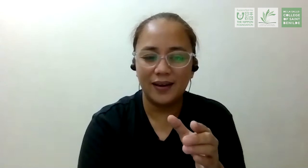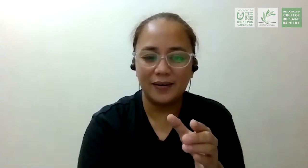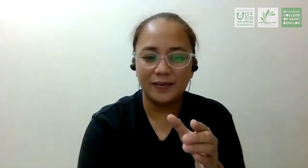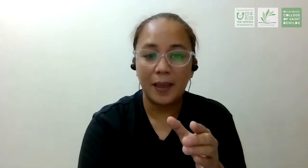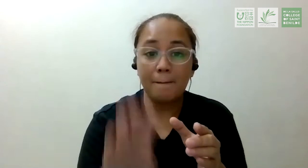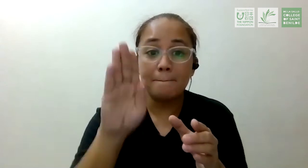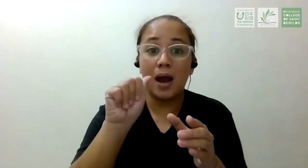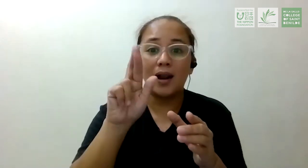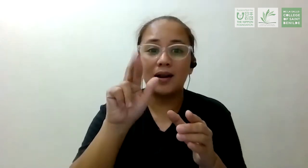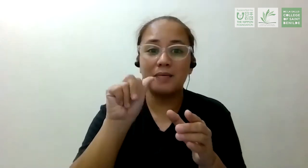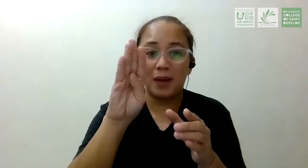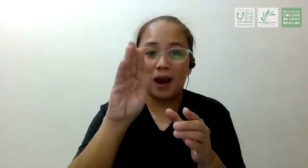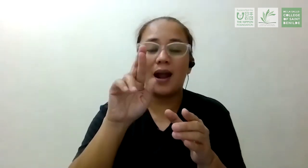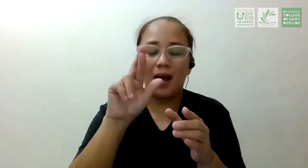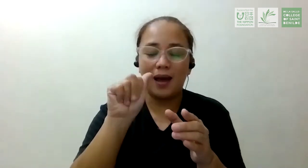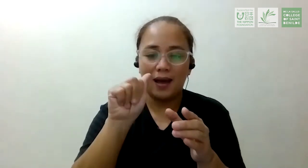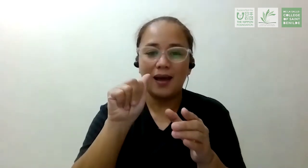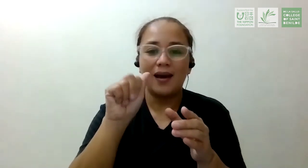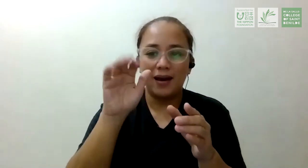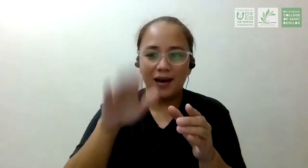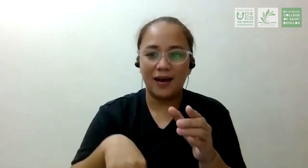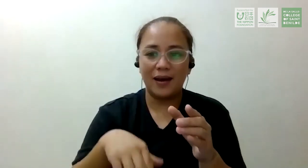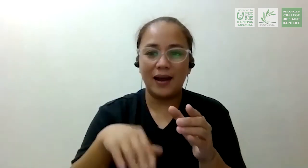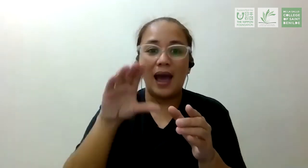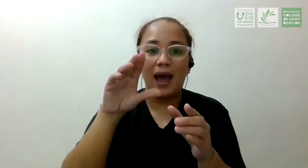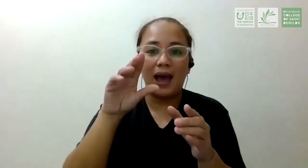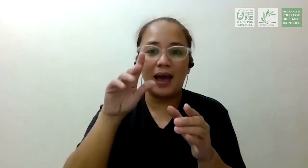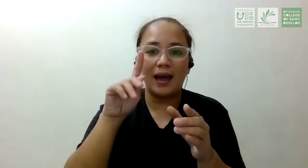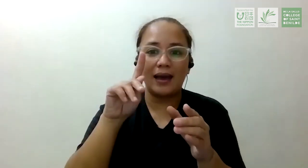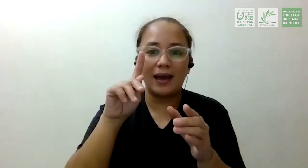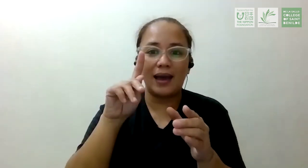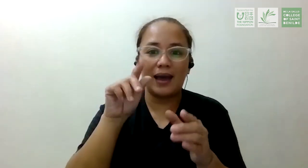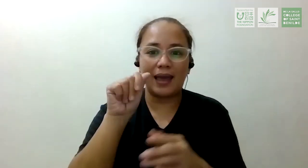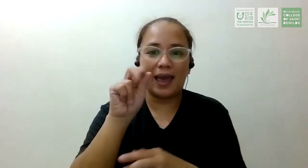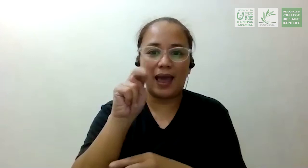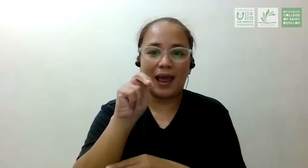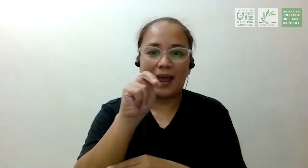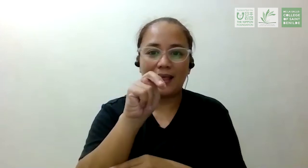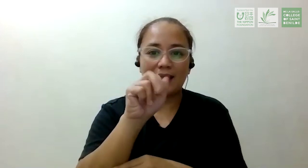deaf teachers. Barbara Cannapel,